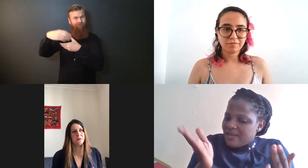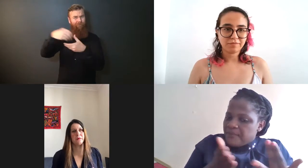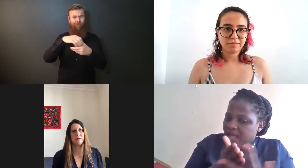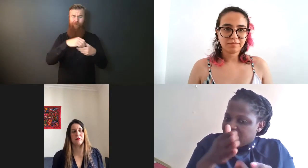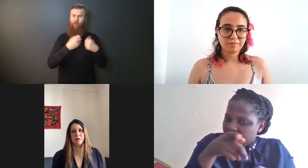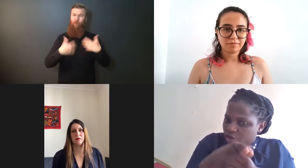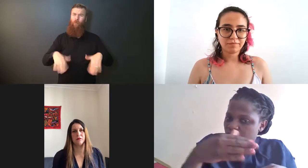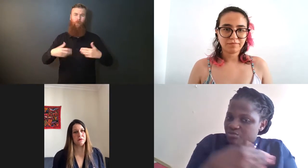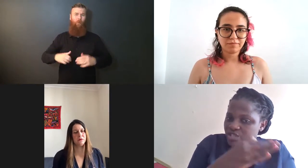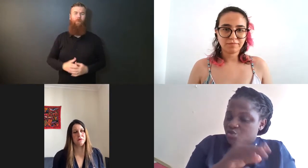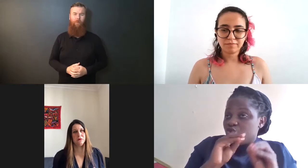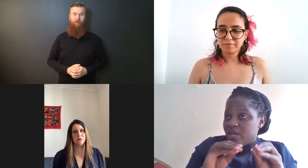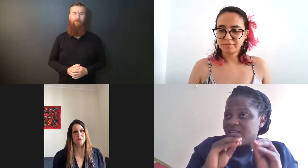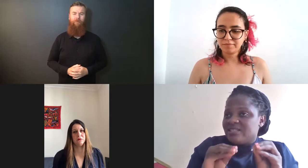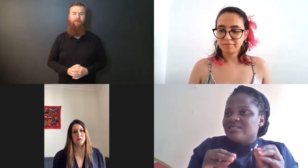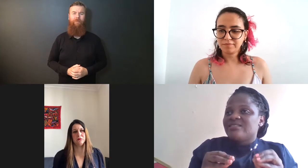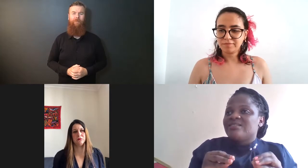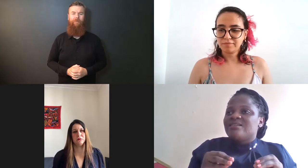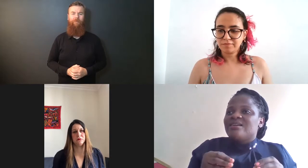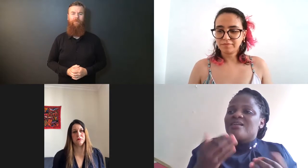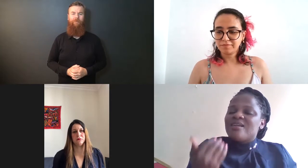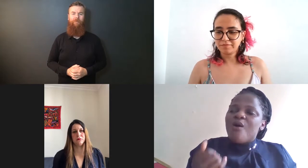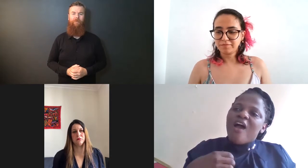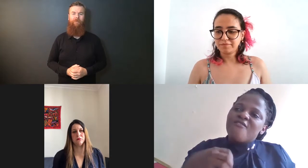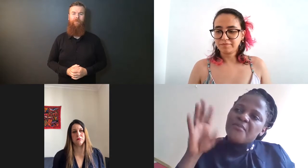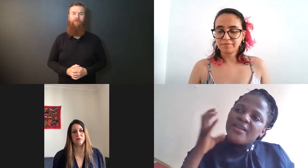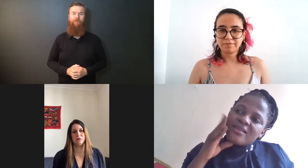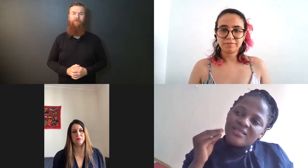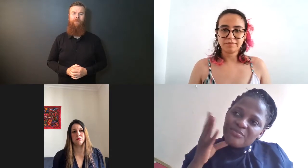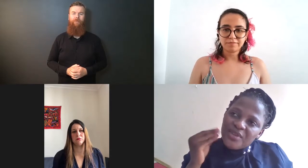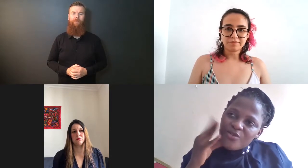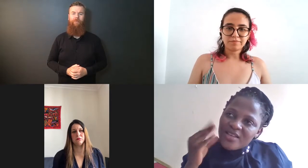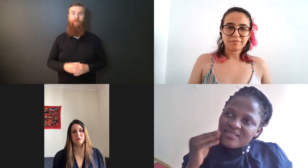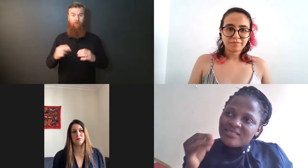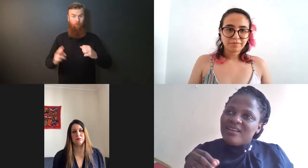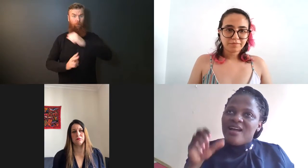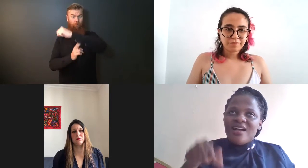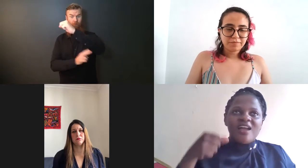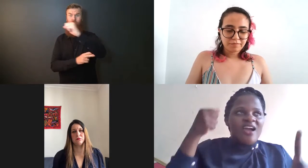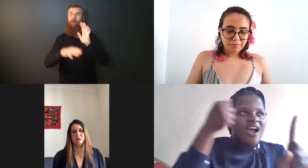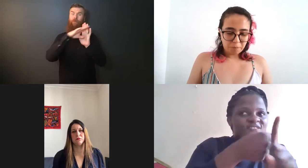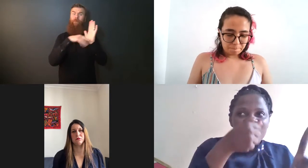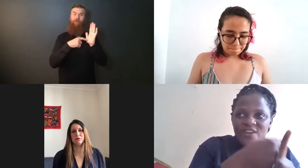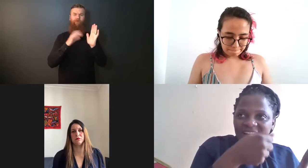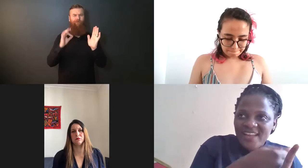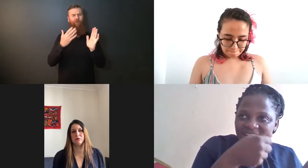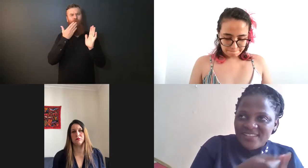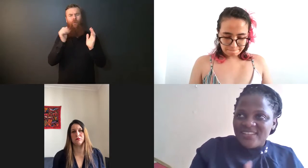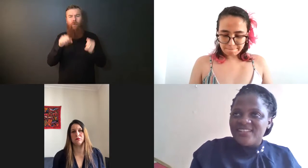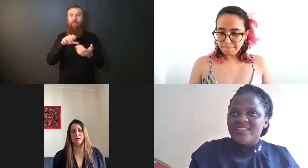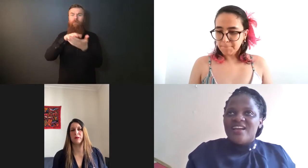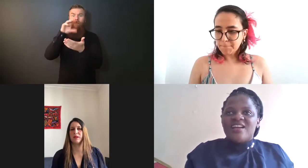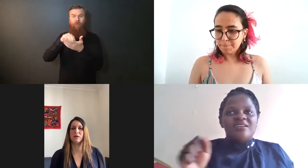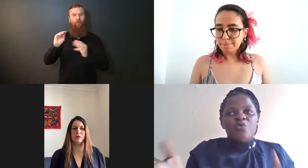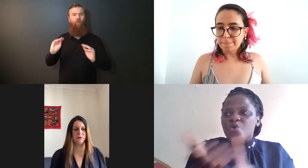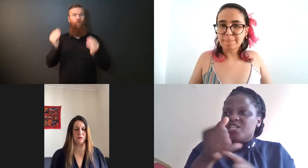that one acts as a path through for the youth. And as of now, I have a lot of